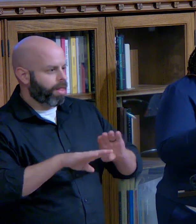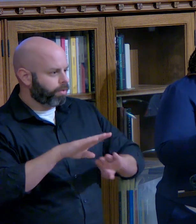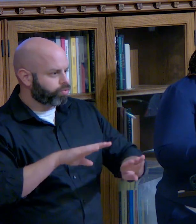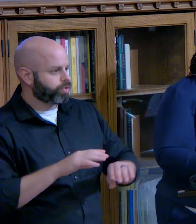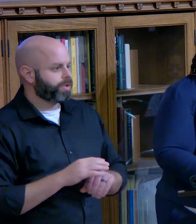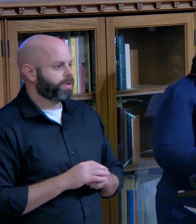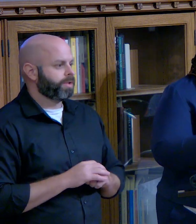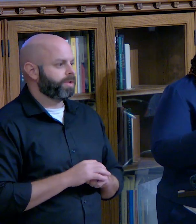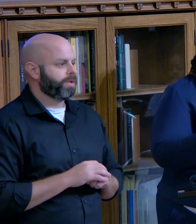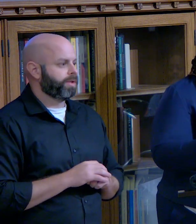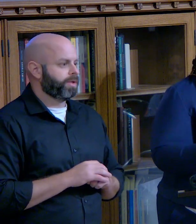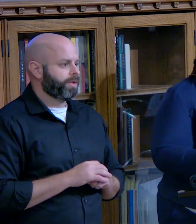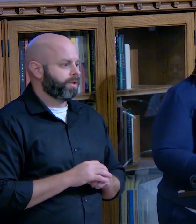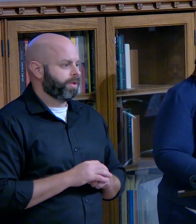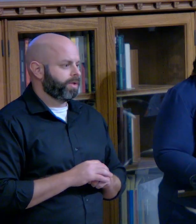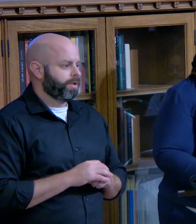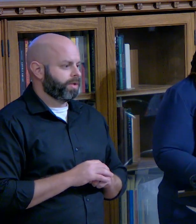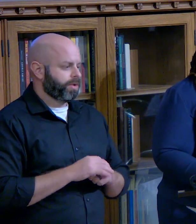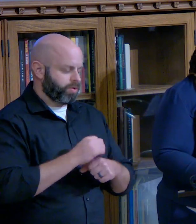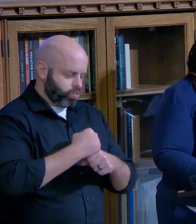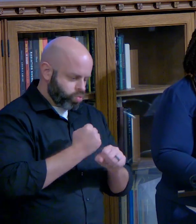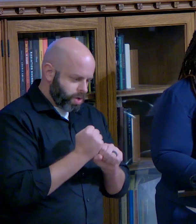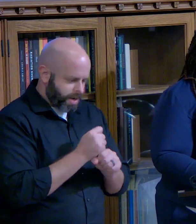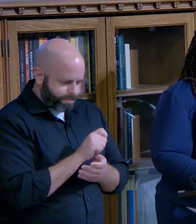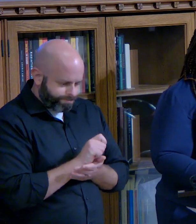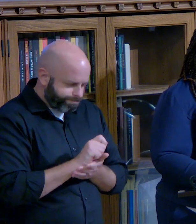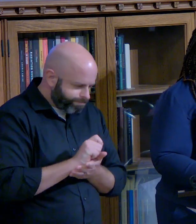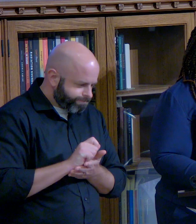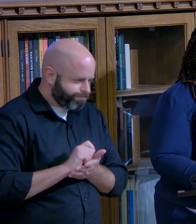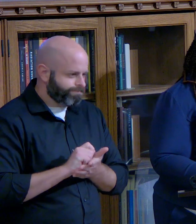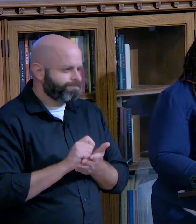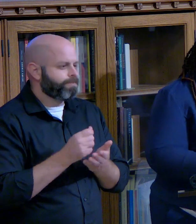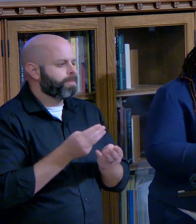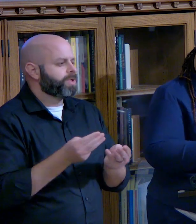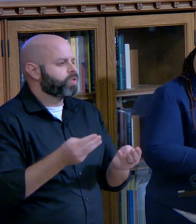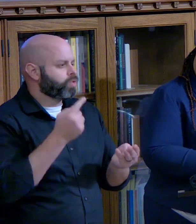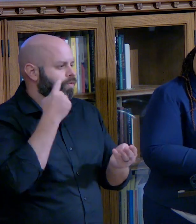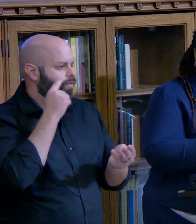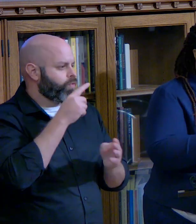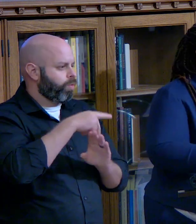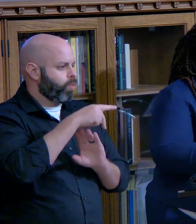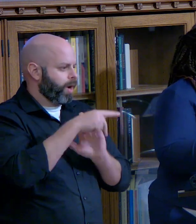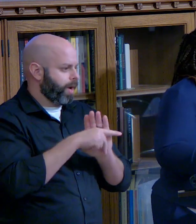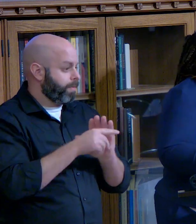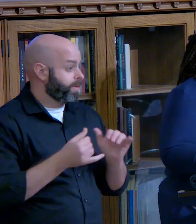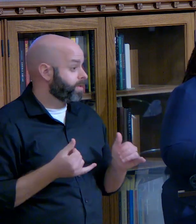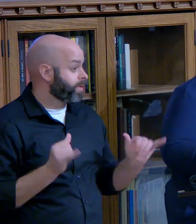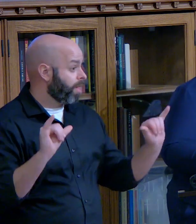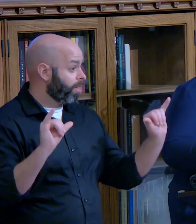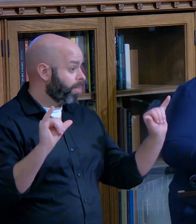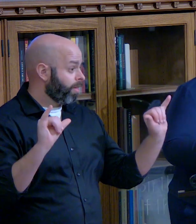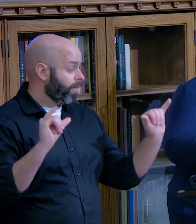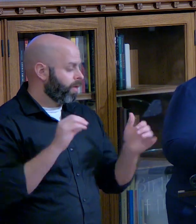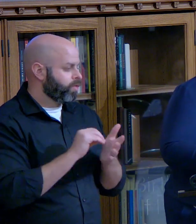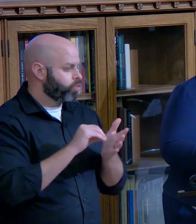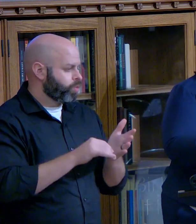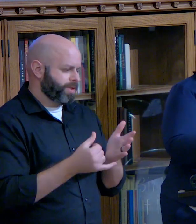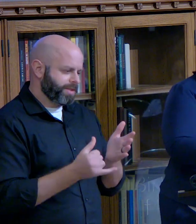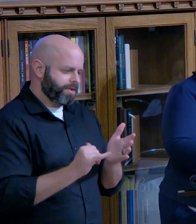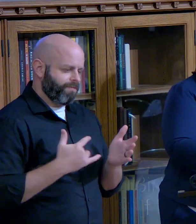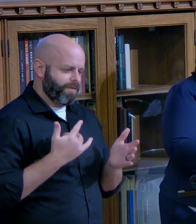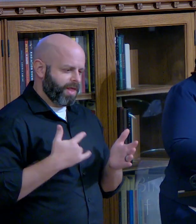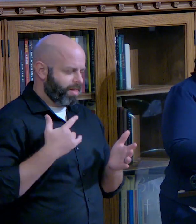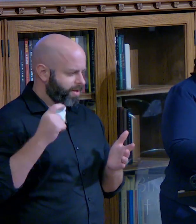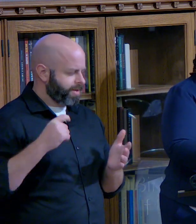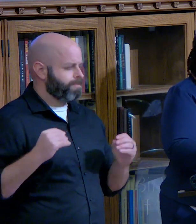biology creating materials for this program and yet the students still F felt there was a need